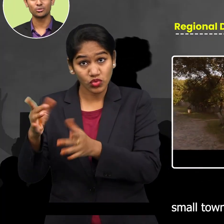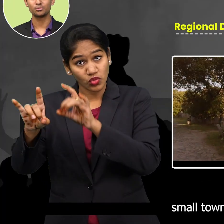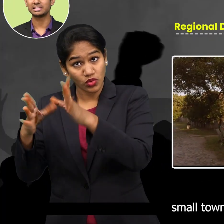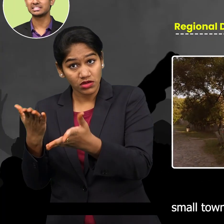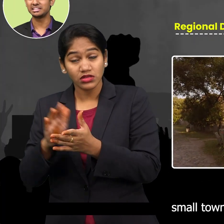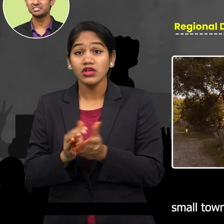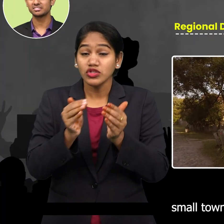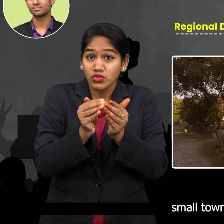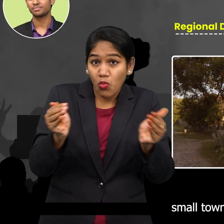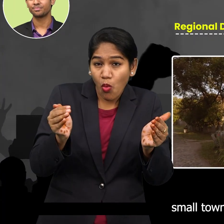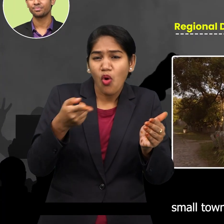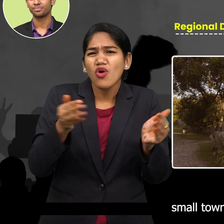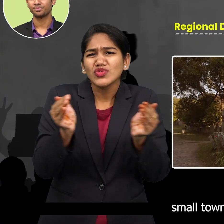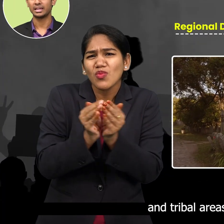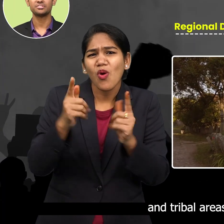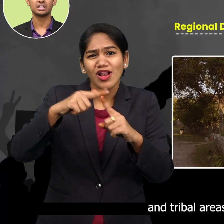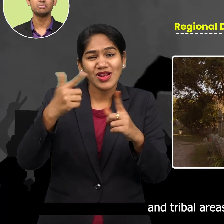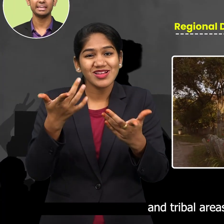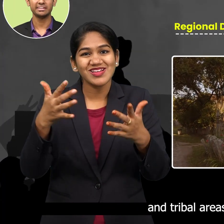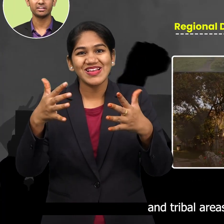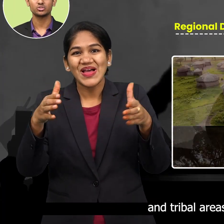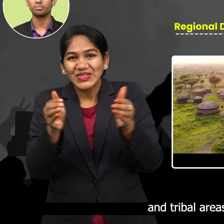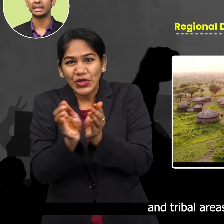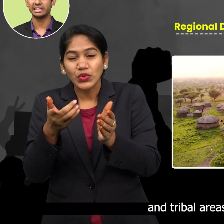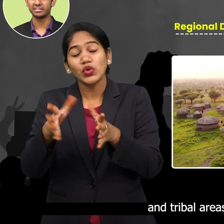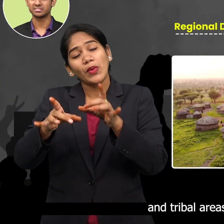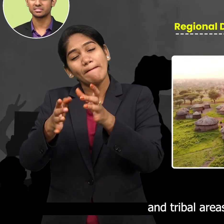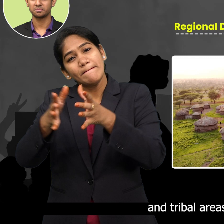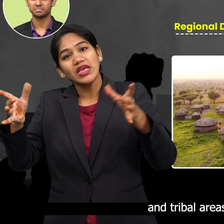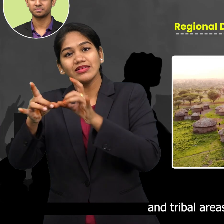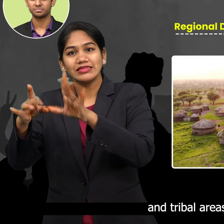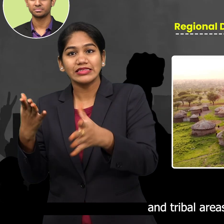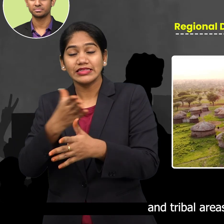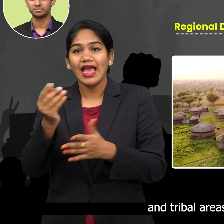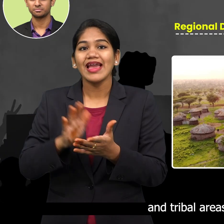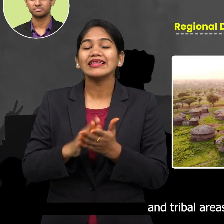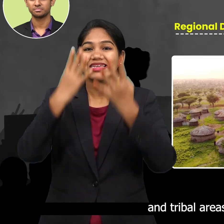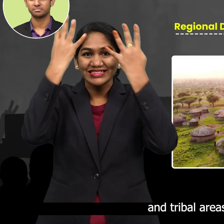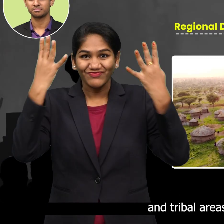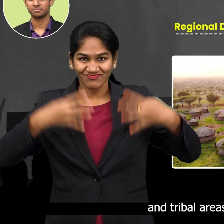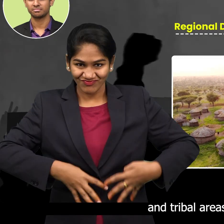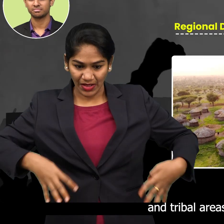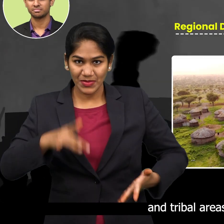small town to big cities, and tribal areas to plain areas.